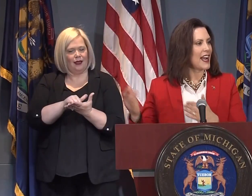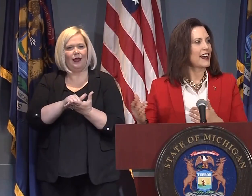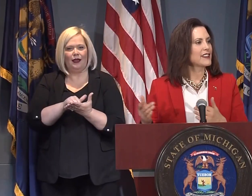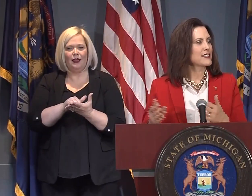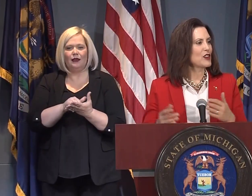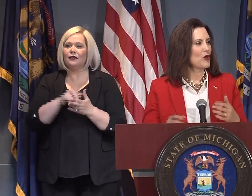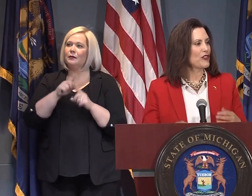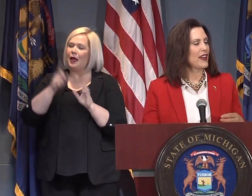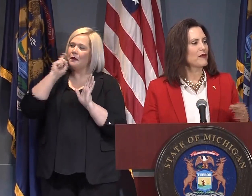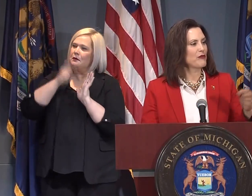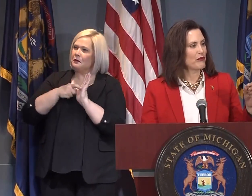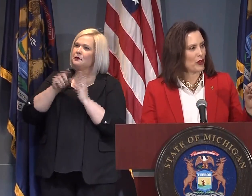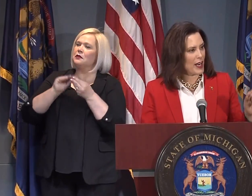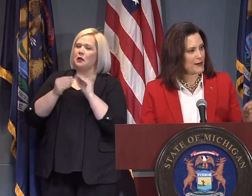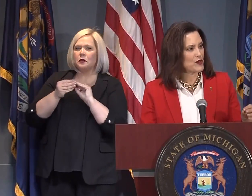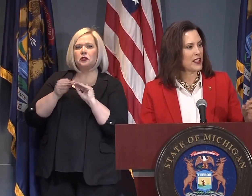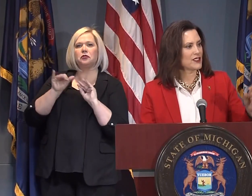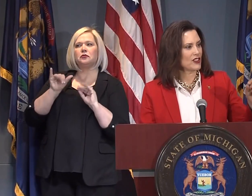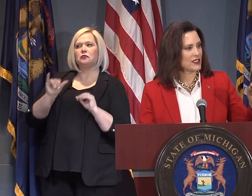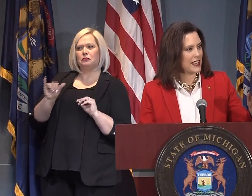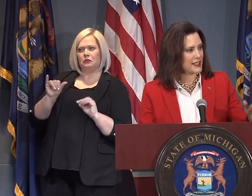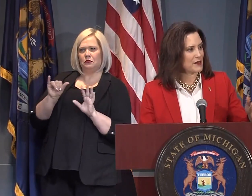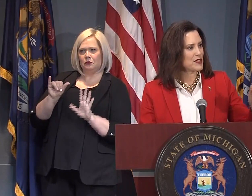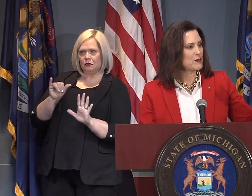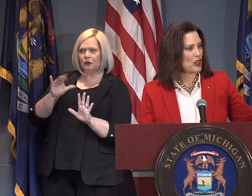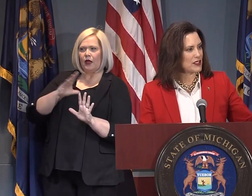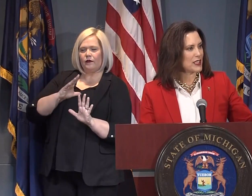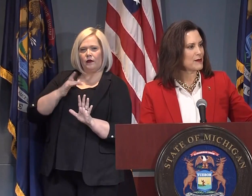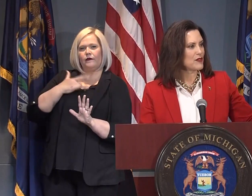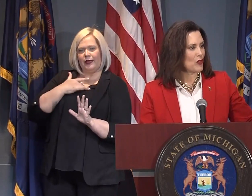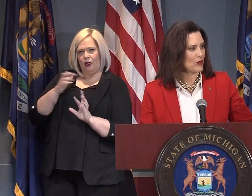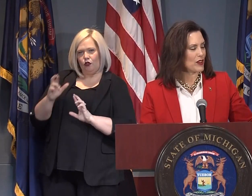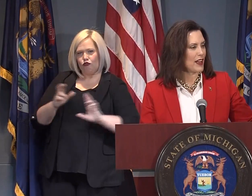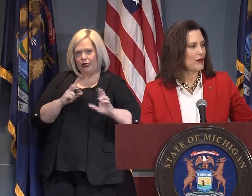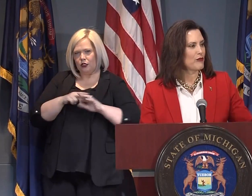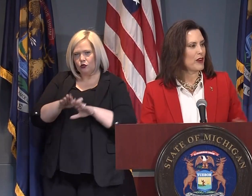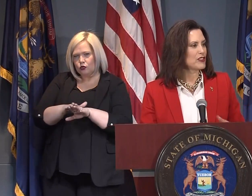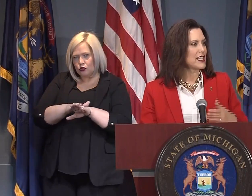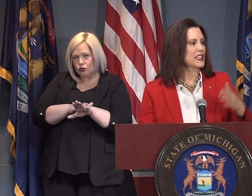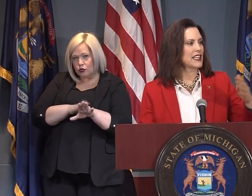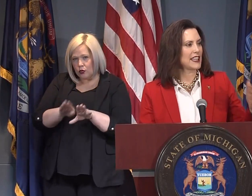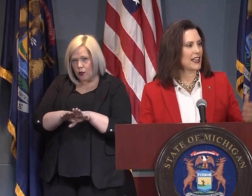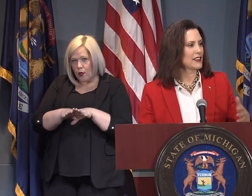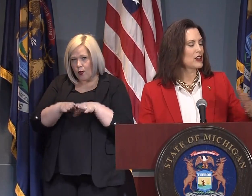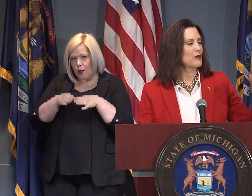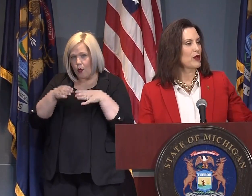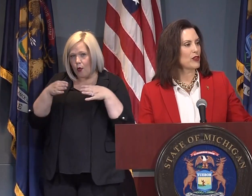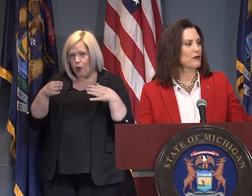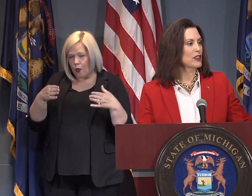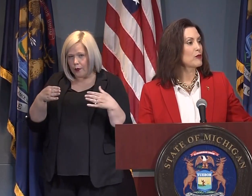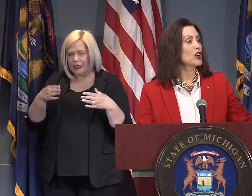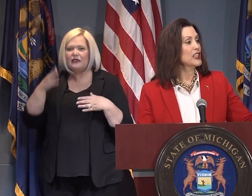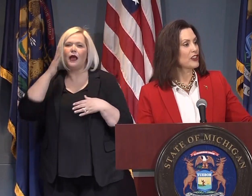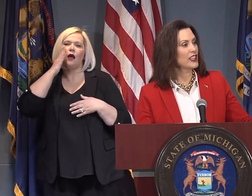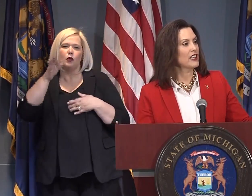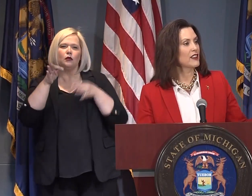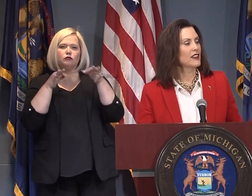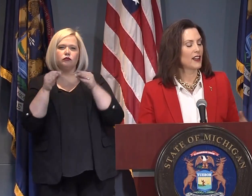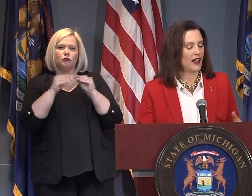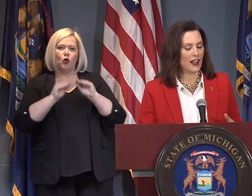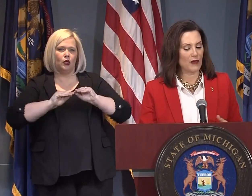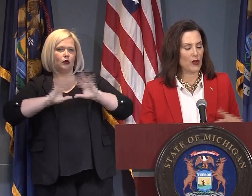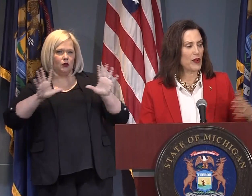these signs and know that perhaps we can start to take some small steps forward. I'll articulate that a little bit with a little more